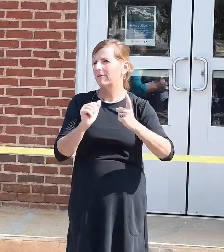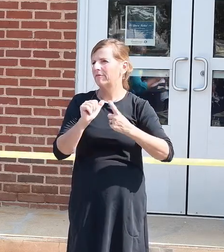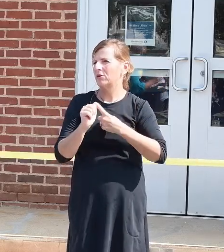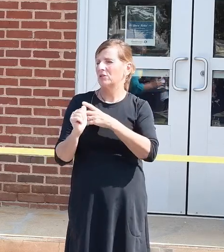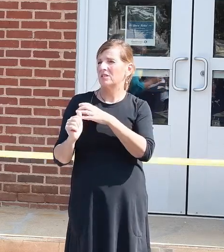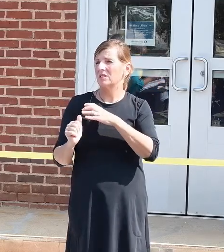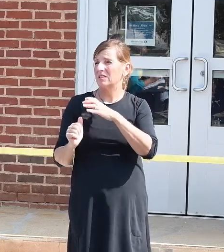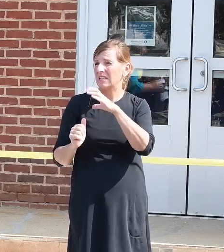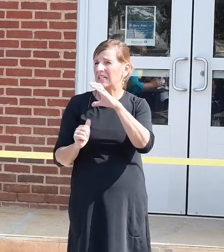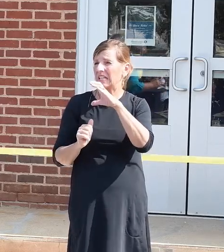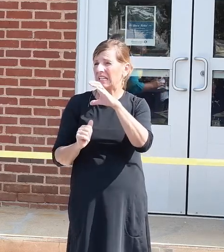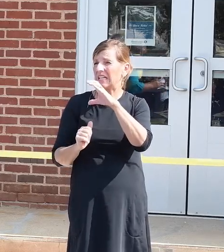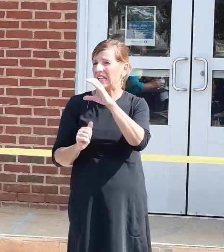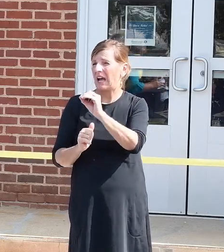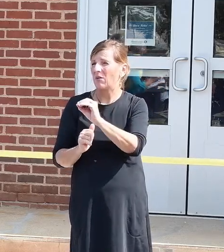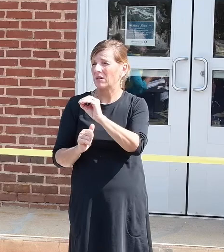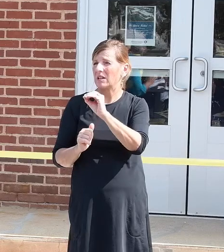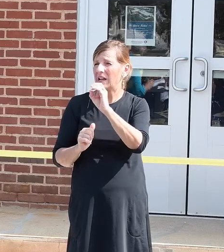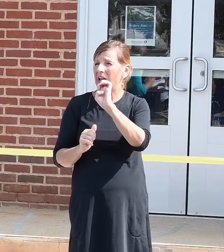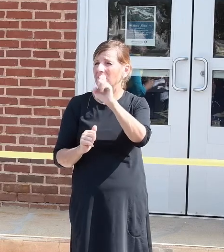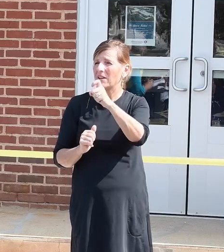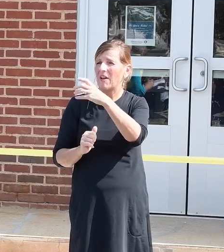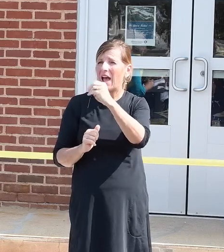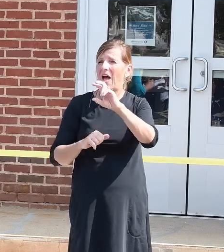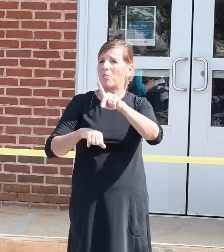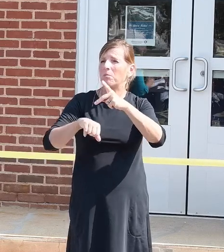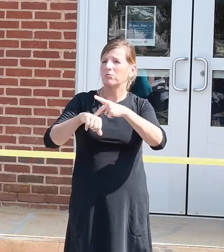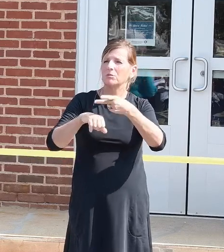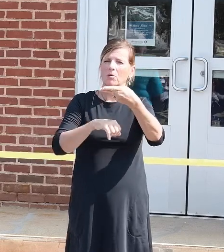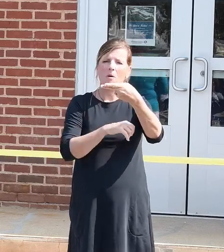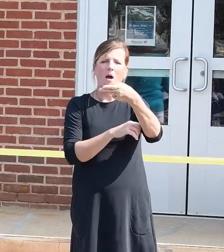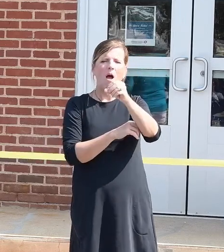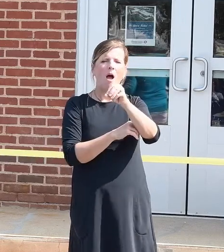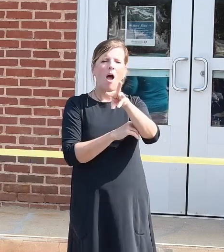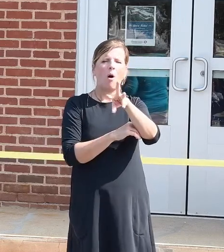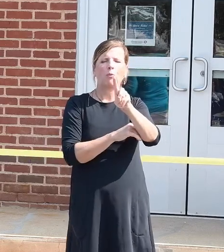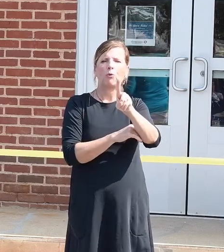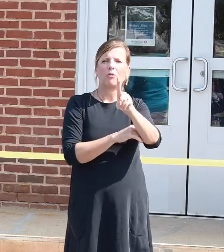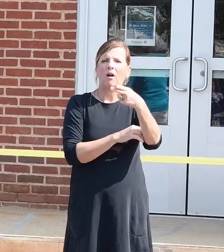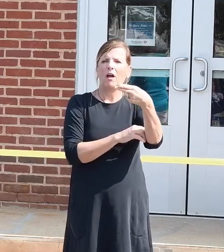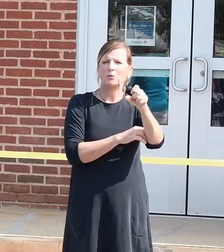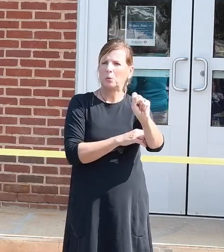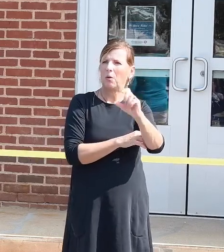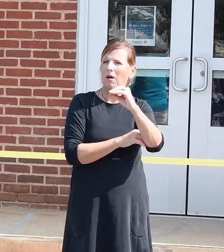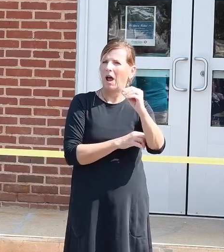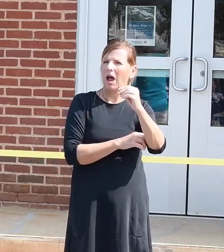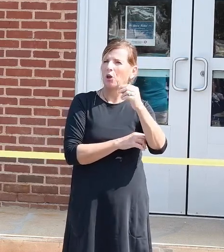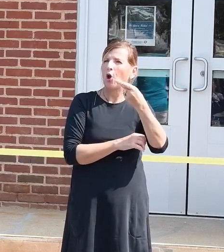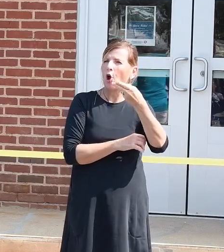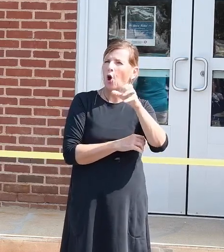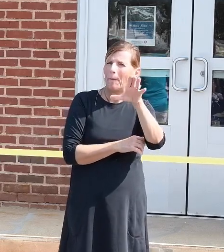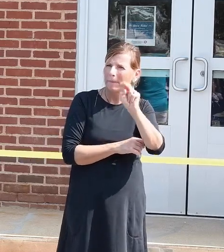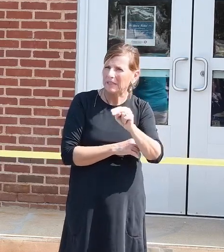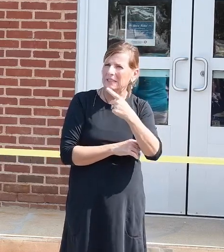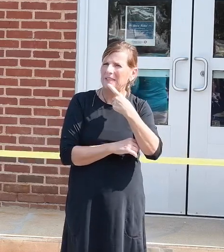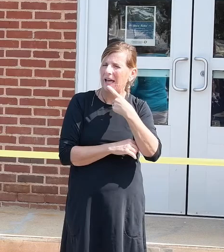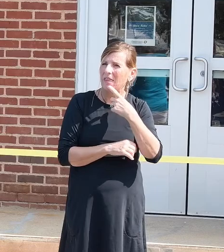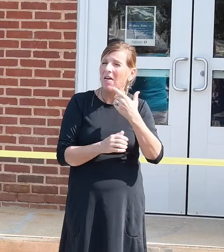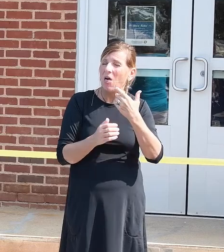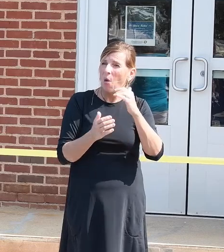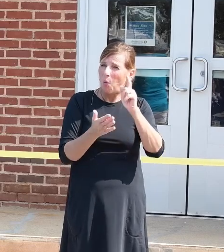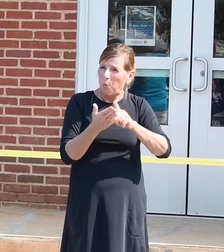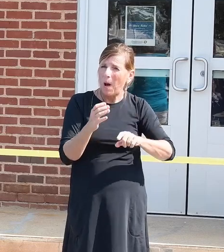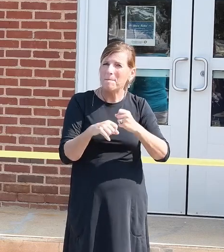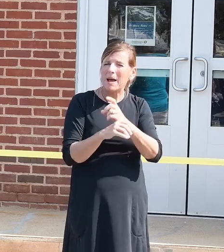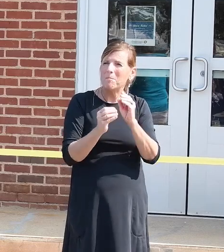executive, as well as the principal of Howard High School. And Herman said the thing that really made it easiest